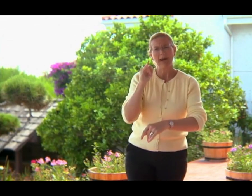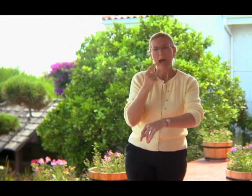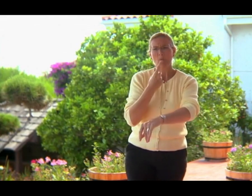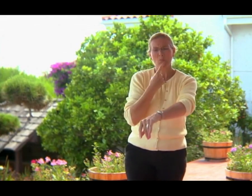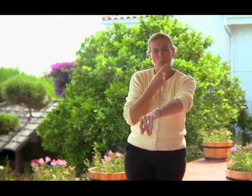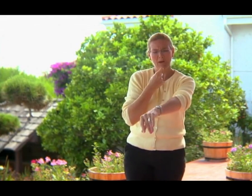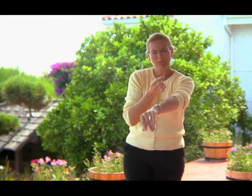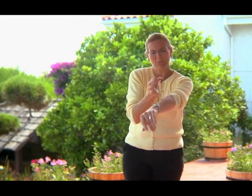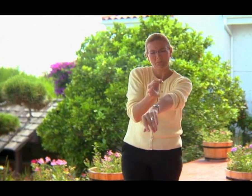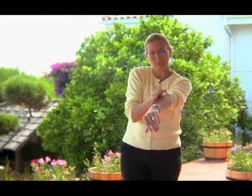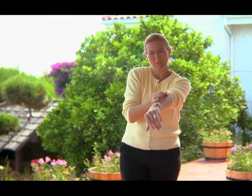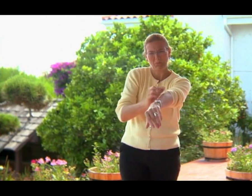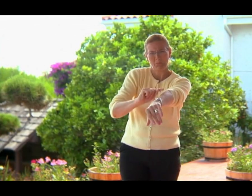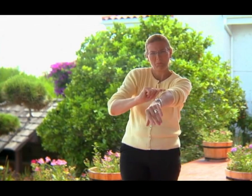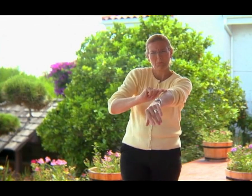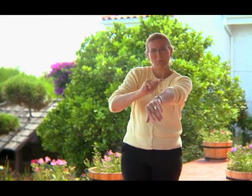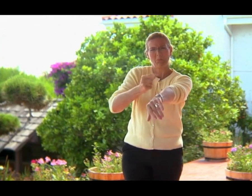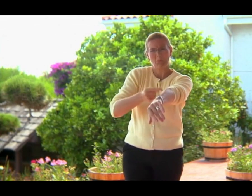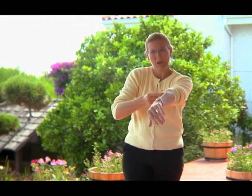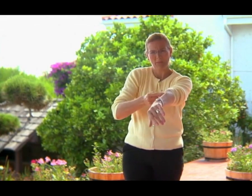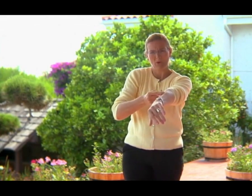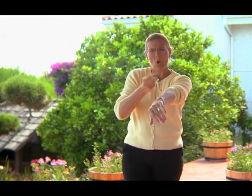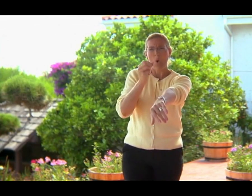or sores, but they can be pink or clear too.